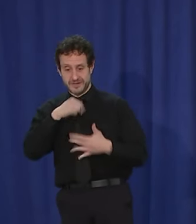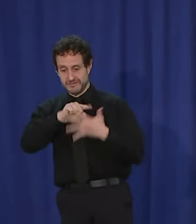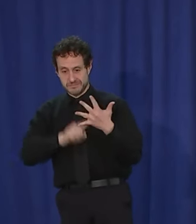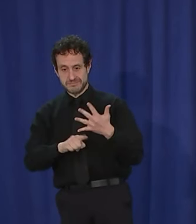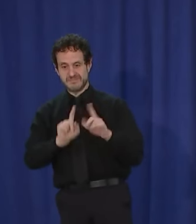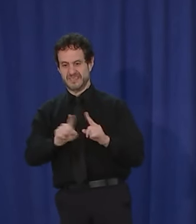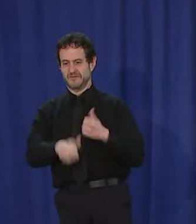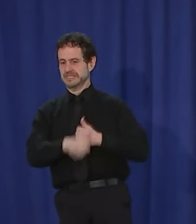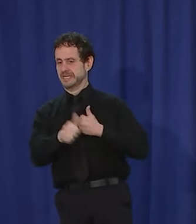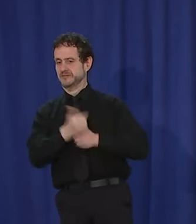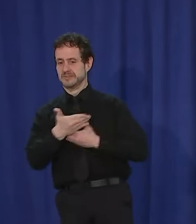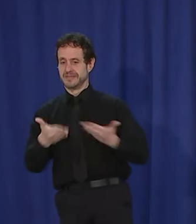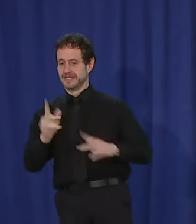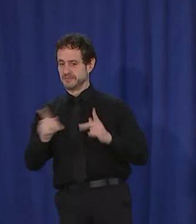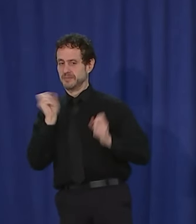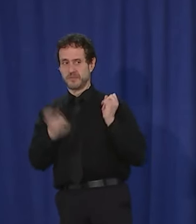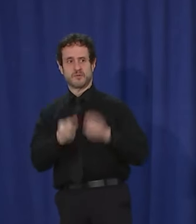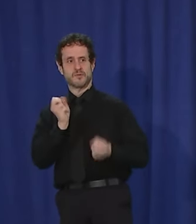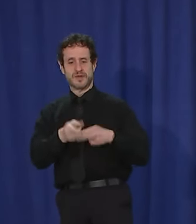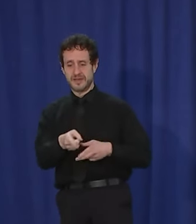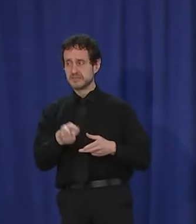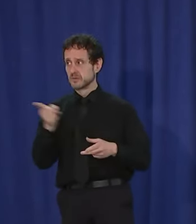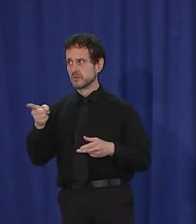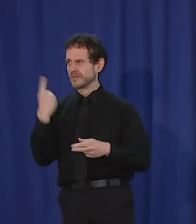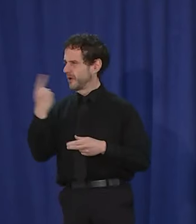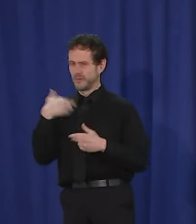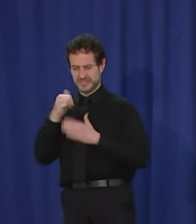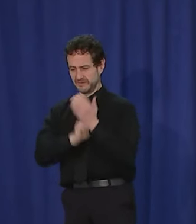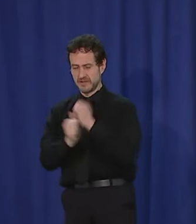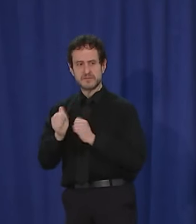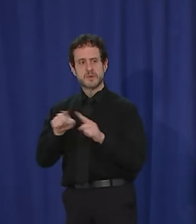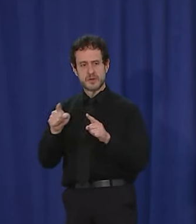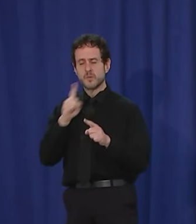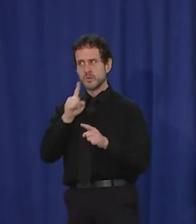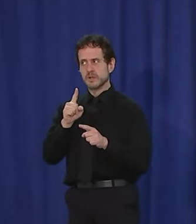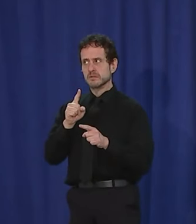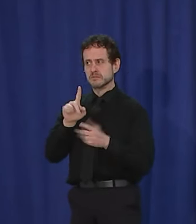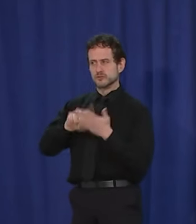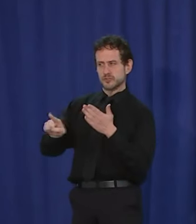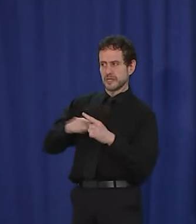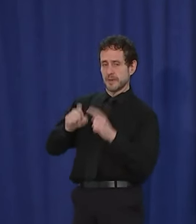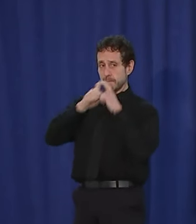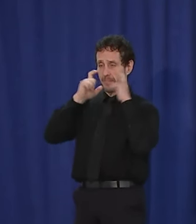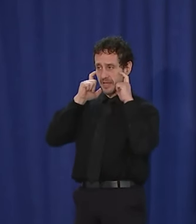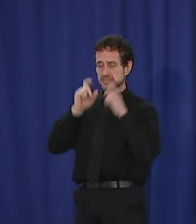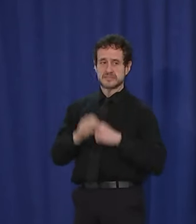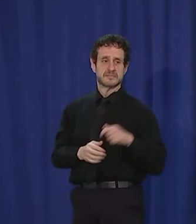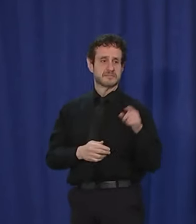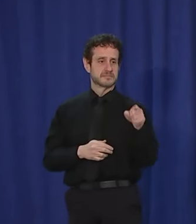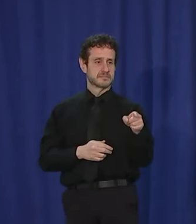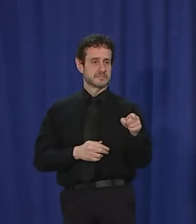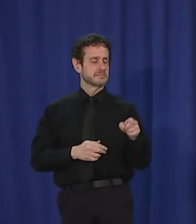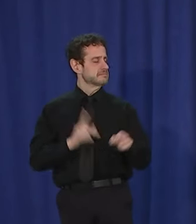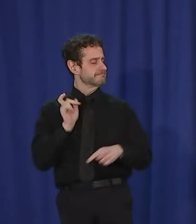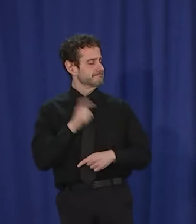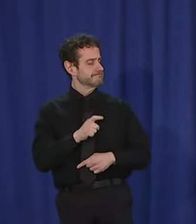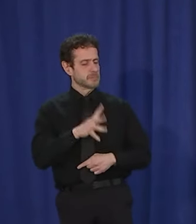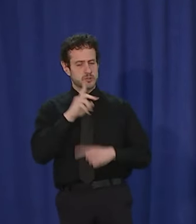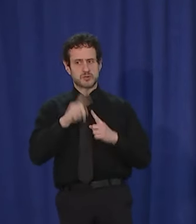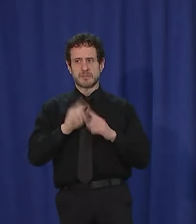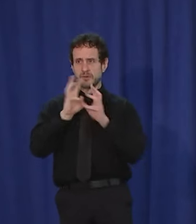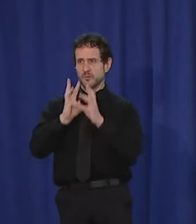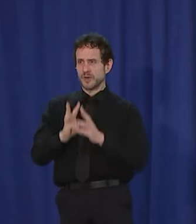handling other people's waste. But we'll certainly look into the mask question. You talked about the weather earlier. It's going to